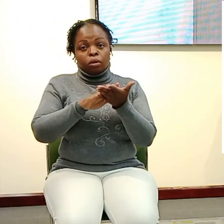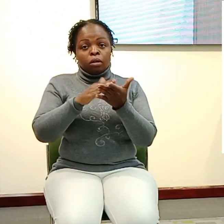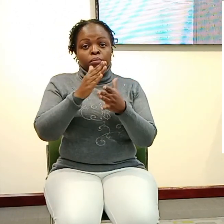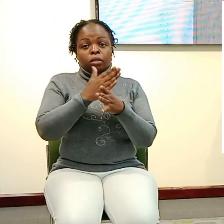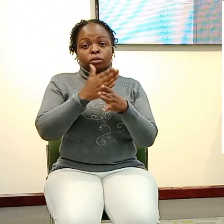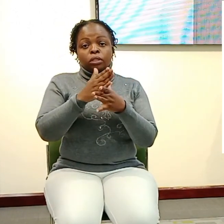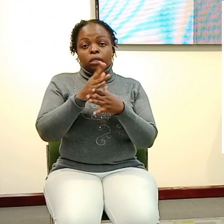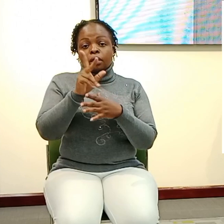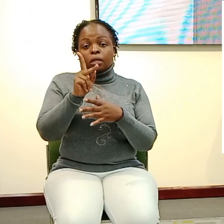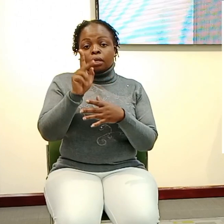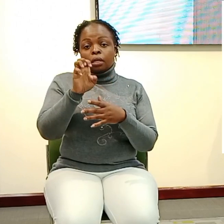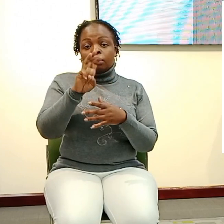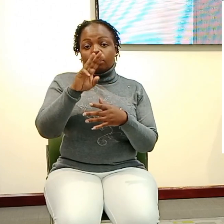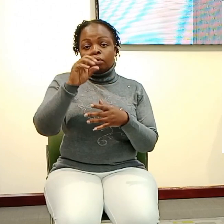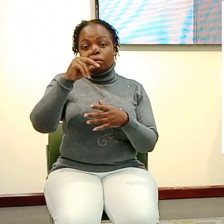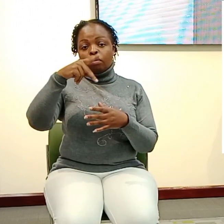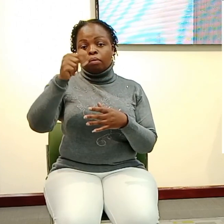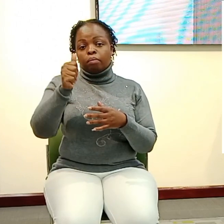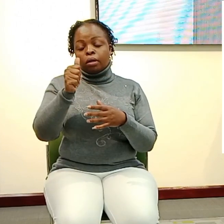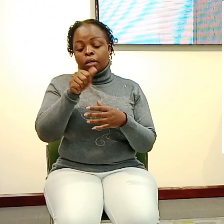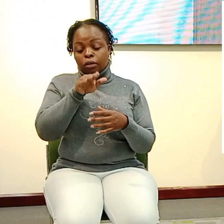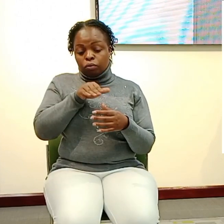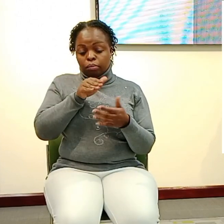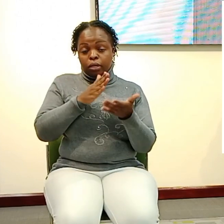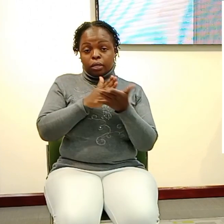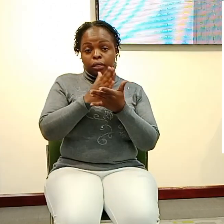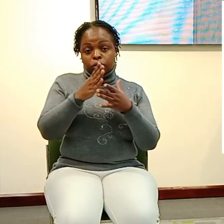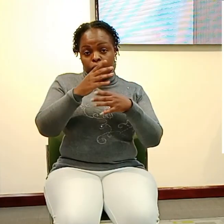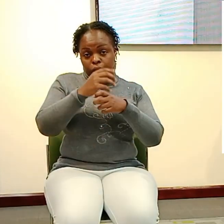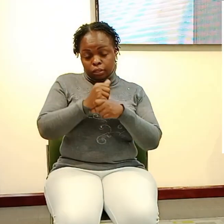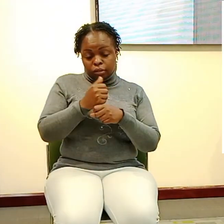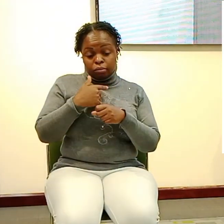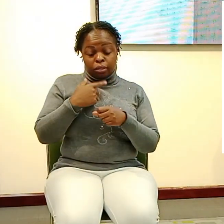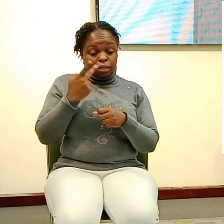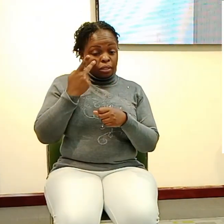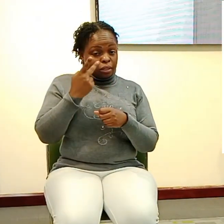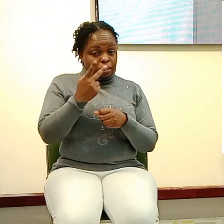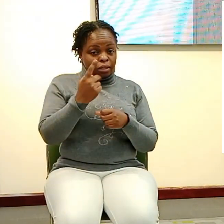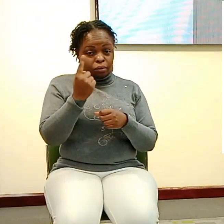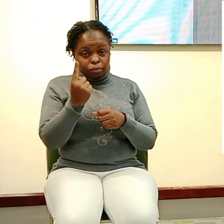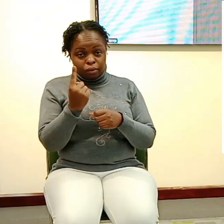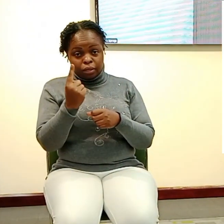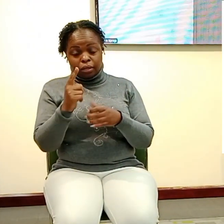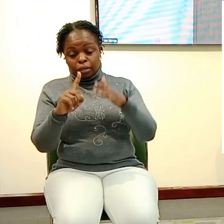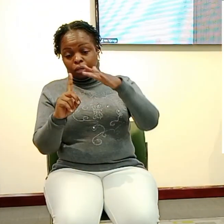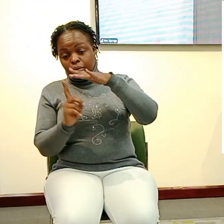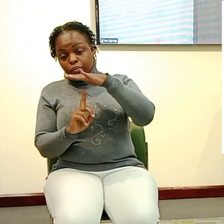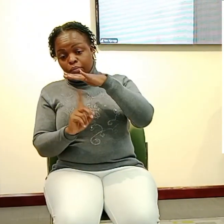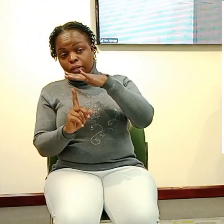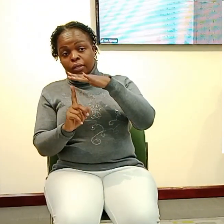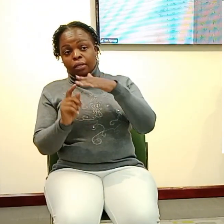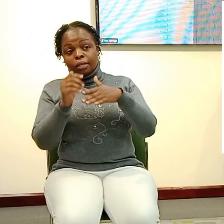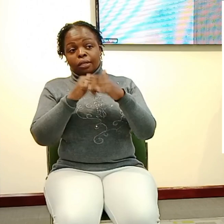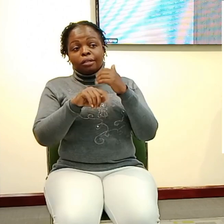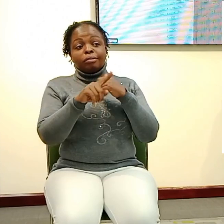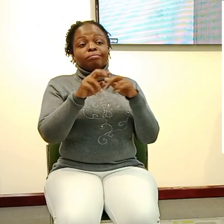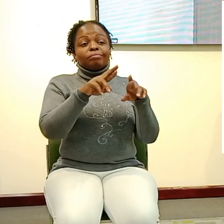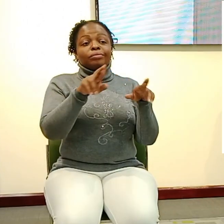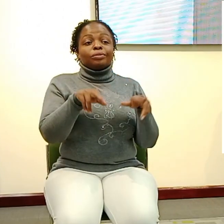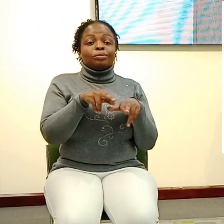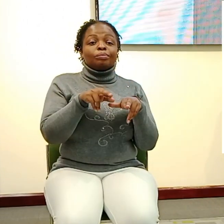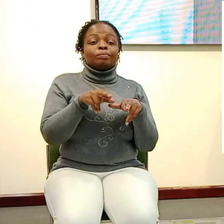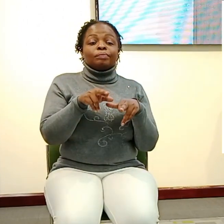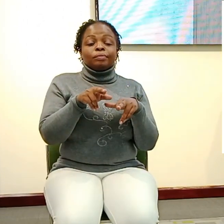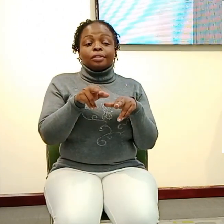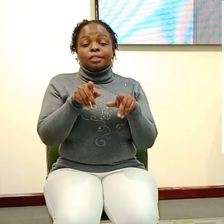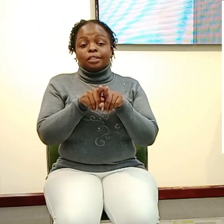Kiwopa and women's rights organizations. I see one of those esteemed MPs just entering the room. Welcome. We